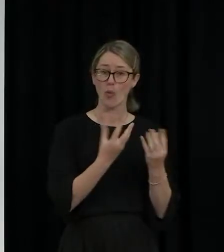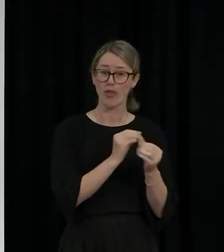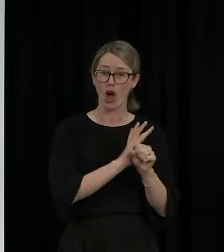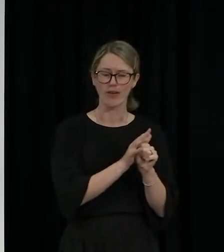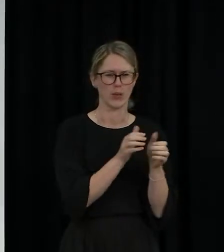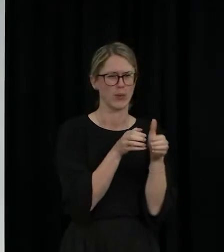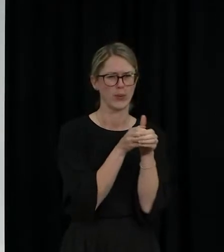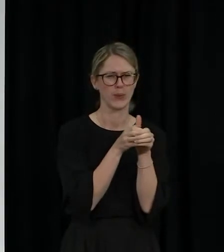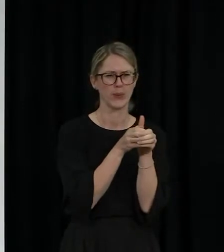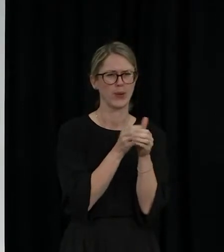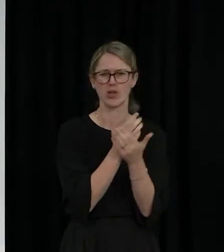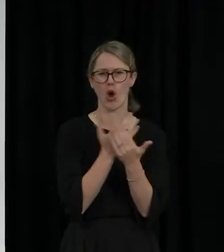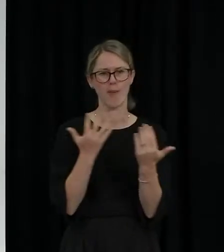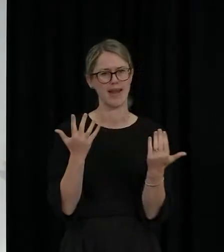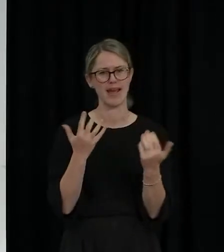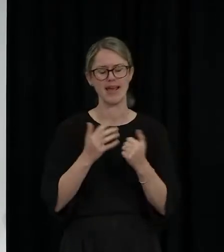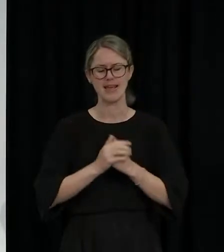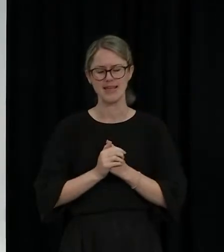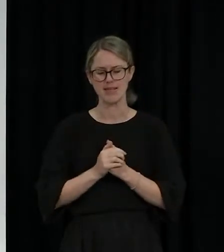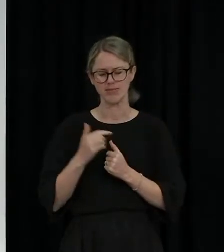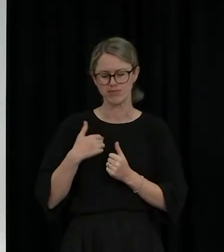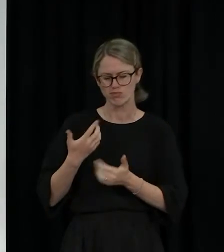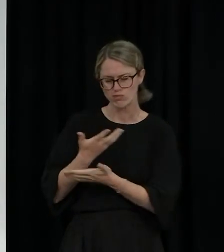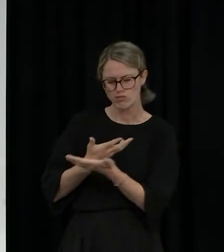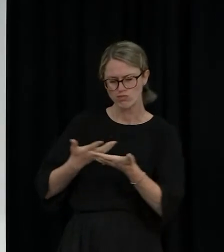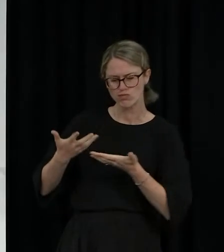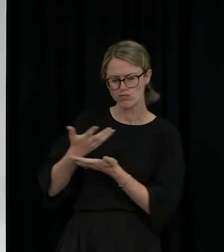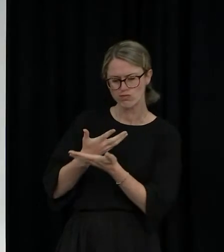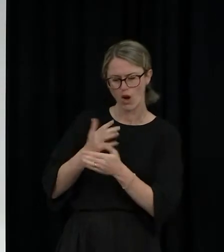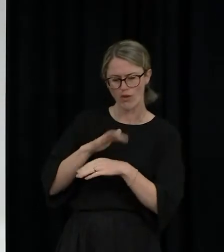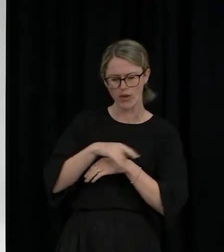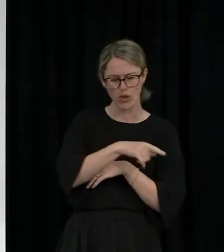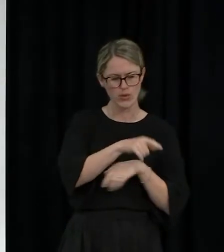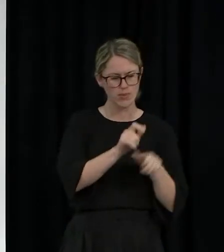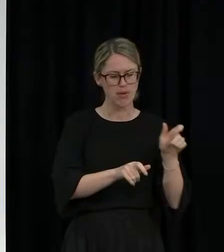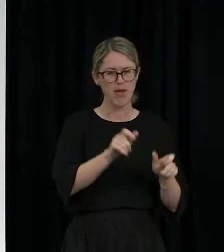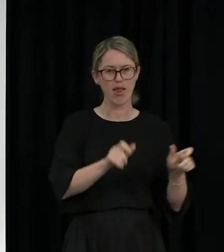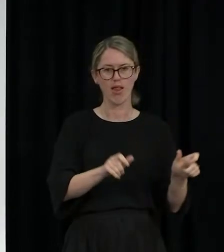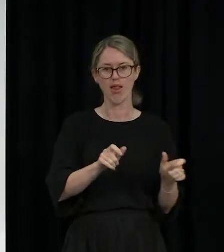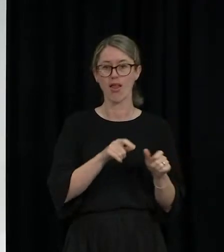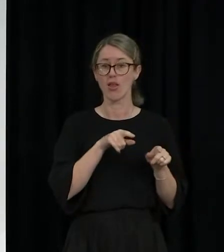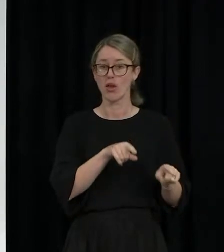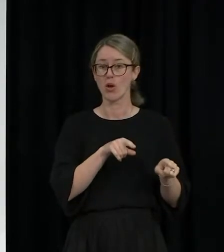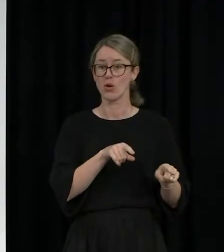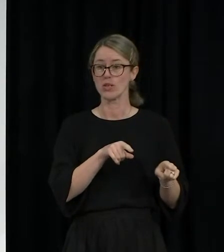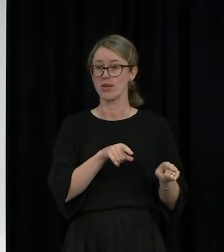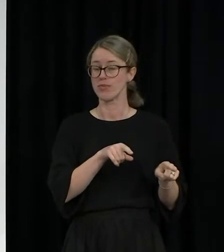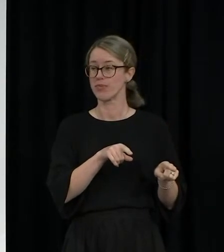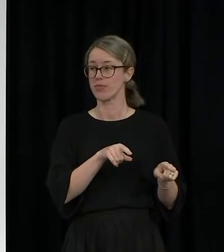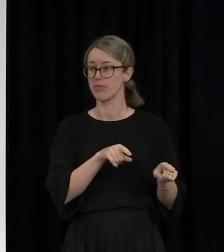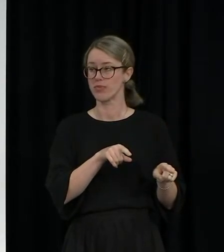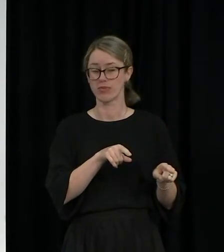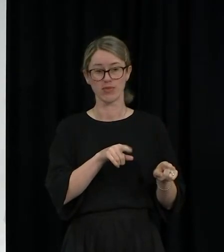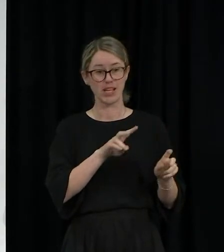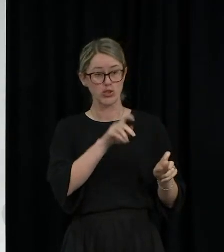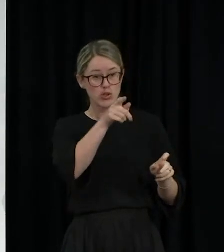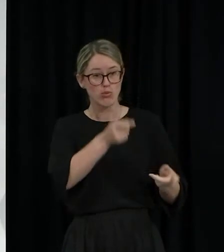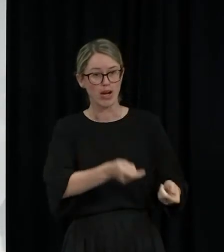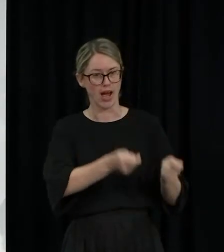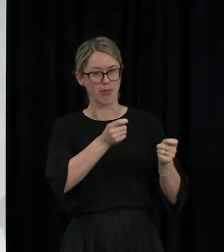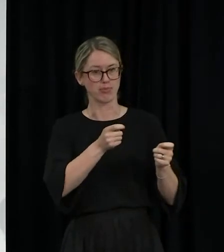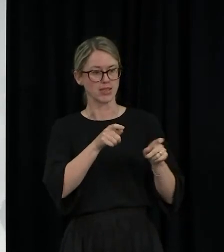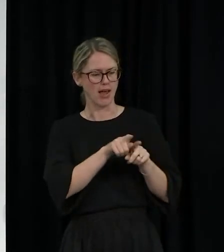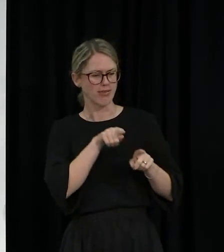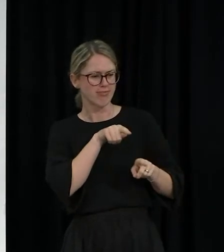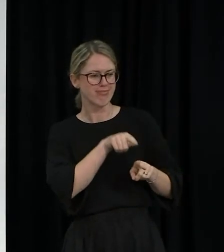The discussions that I've been present in where these cases have been mentioned, all of the issues that you're raising are the ones that are discussed. What